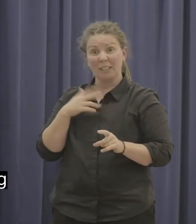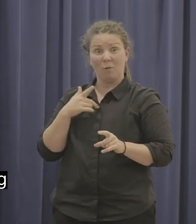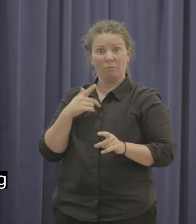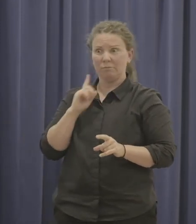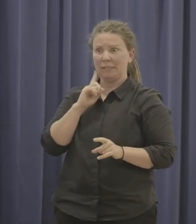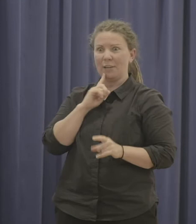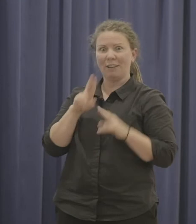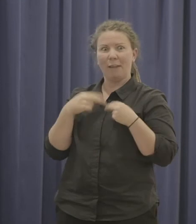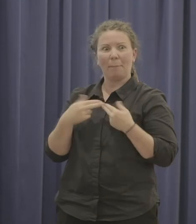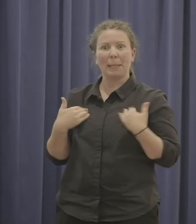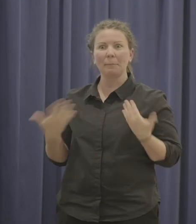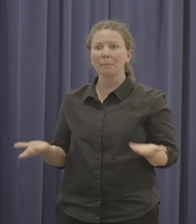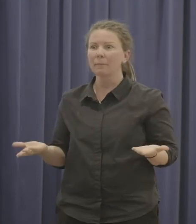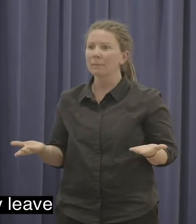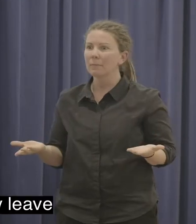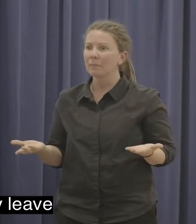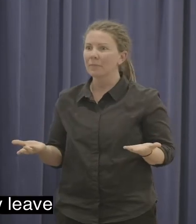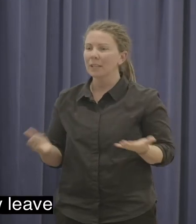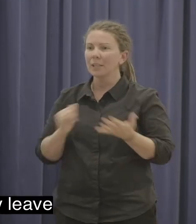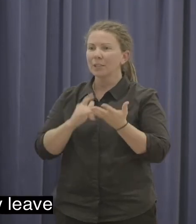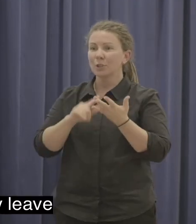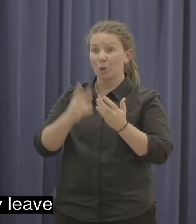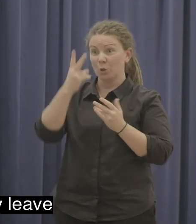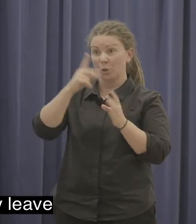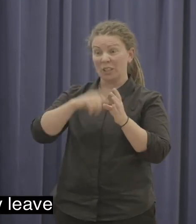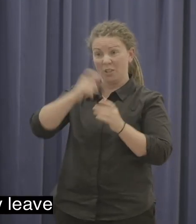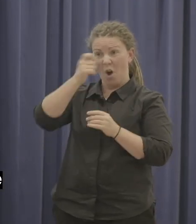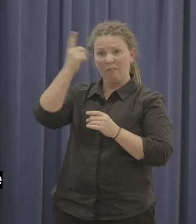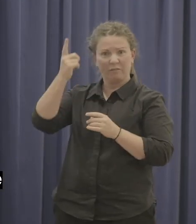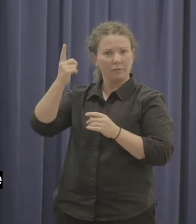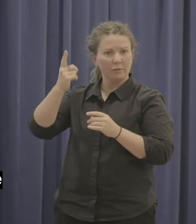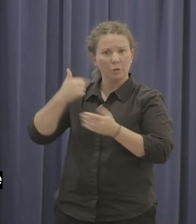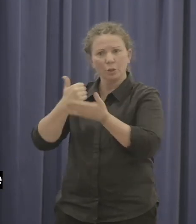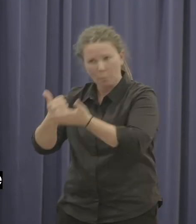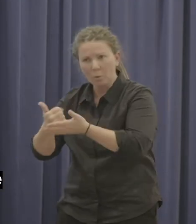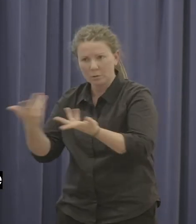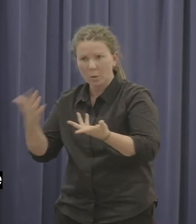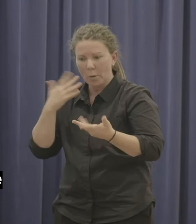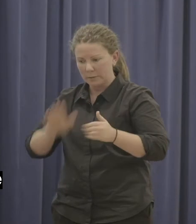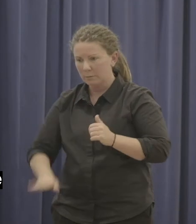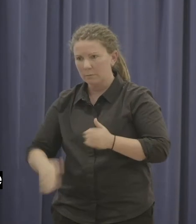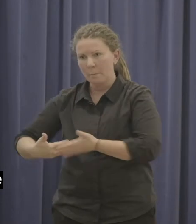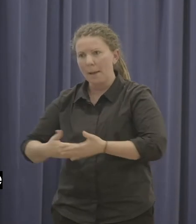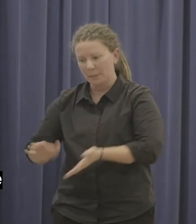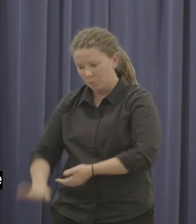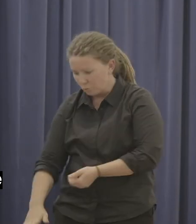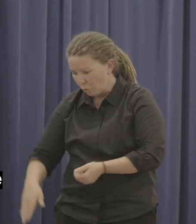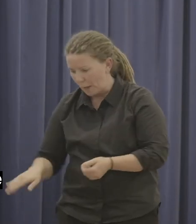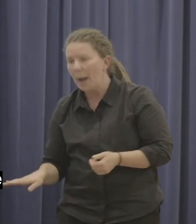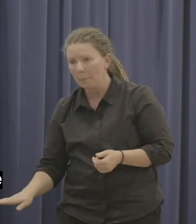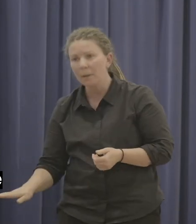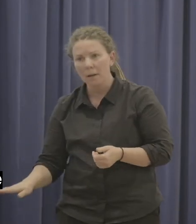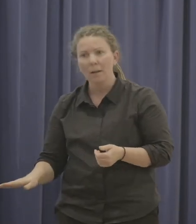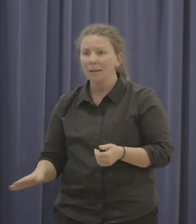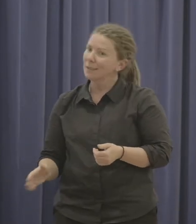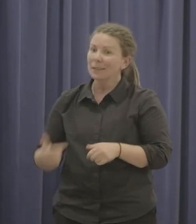hearing family. After taking 2 years maternity leave to support Billy during the early intervention